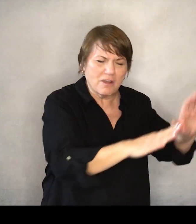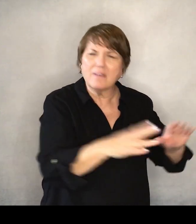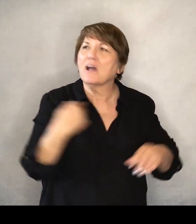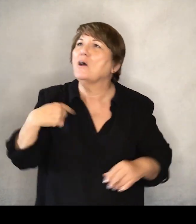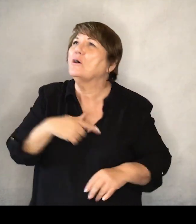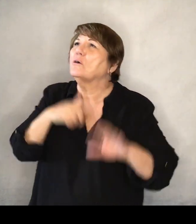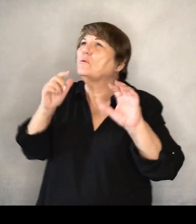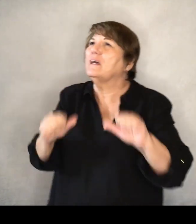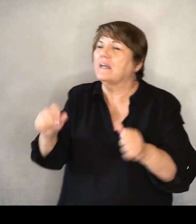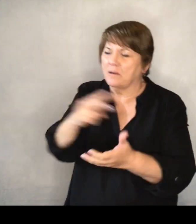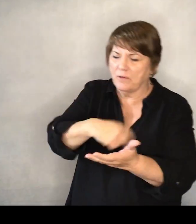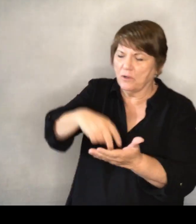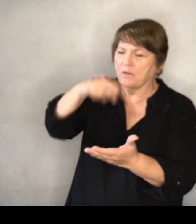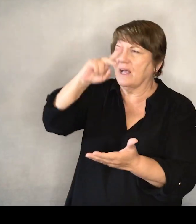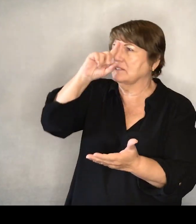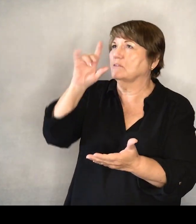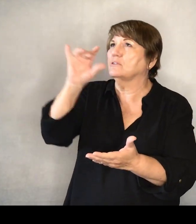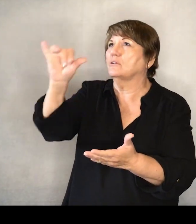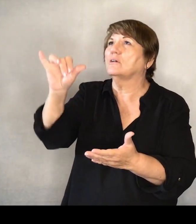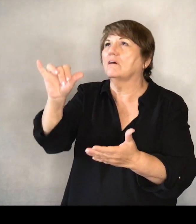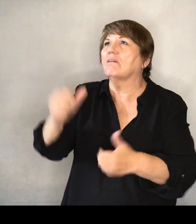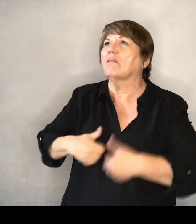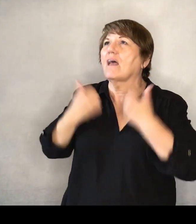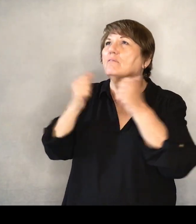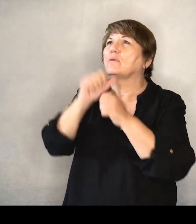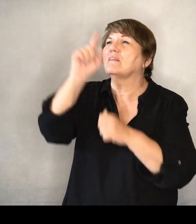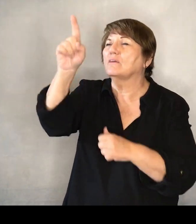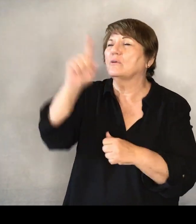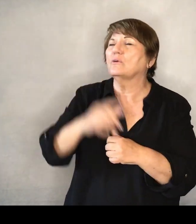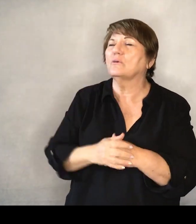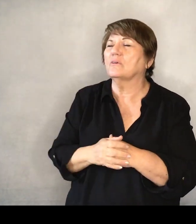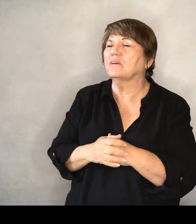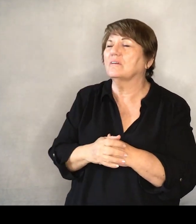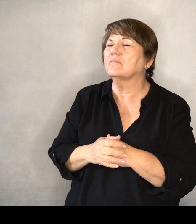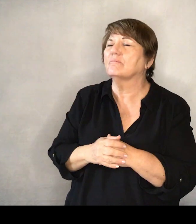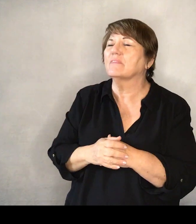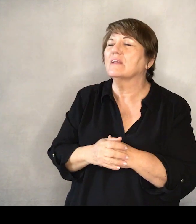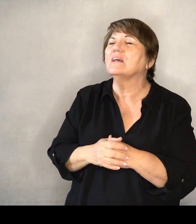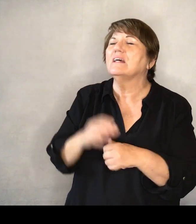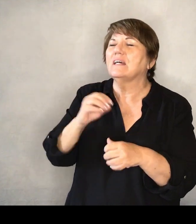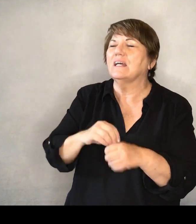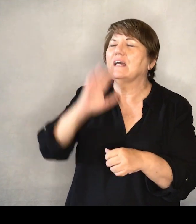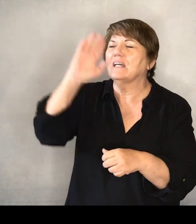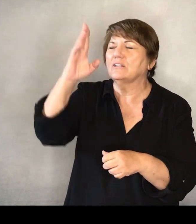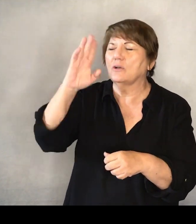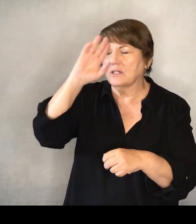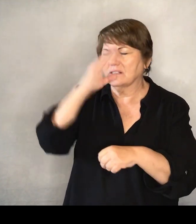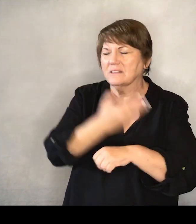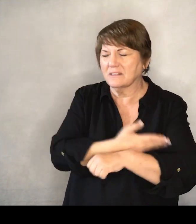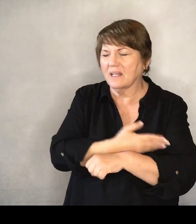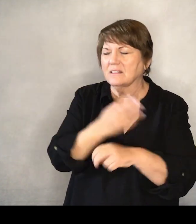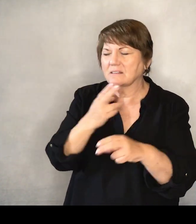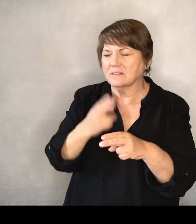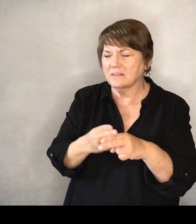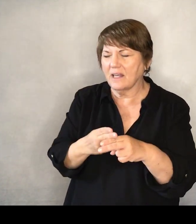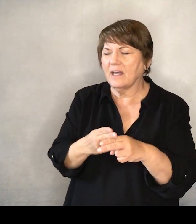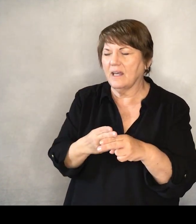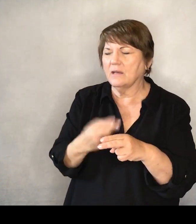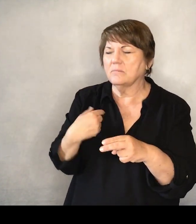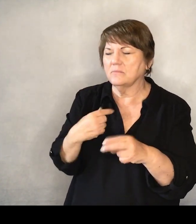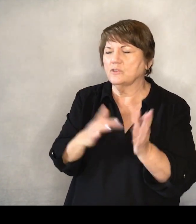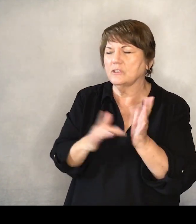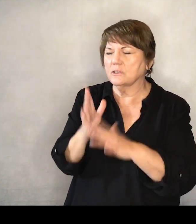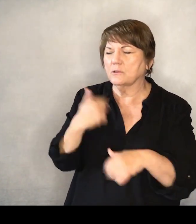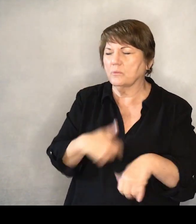we may be raised to eternal life with you. And it is in your Son's name that we pray all